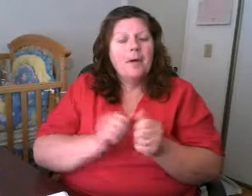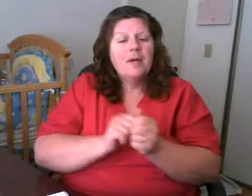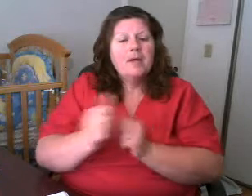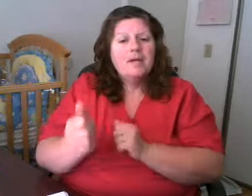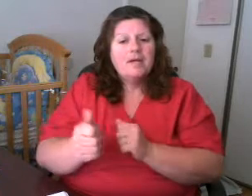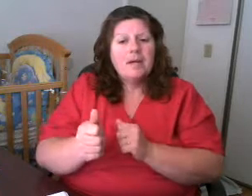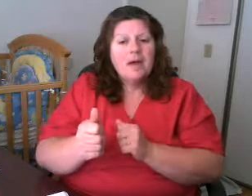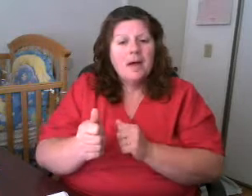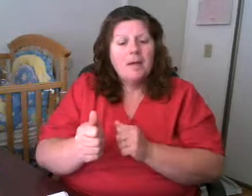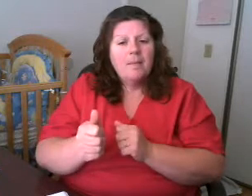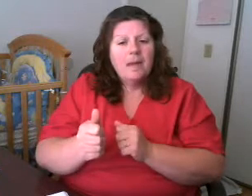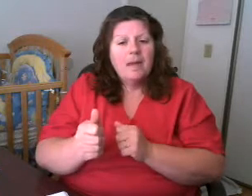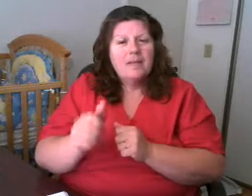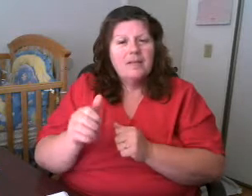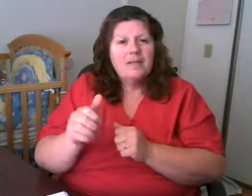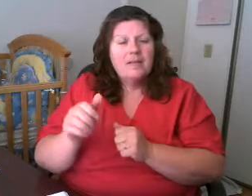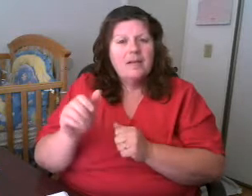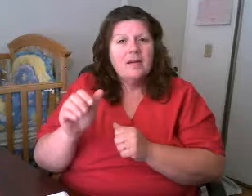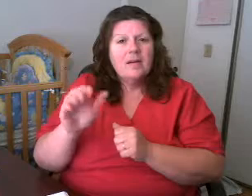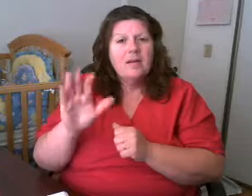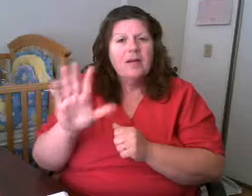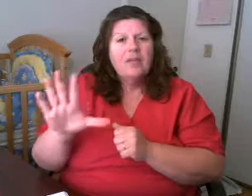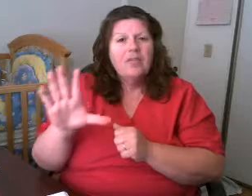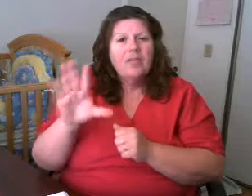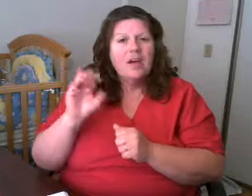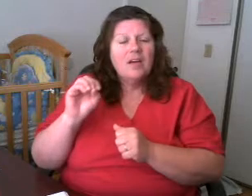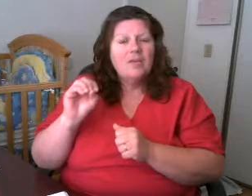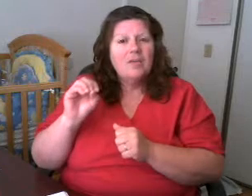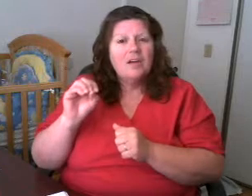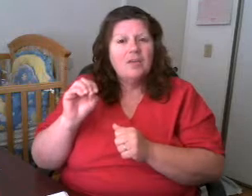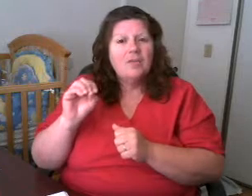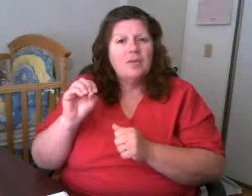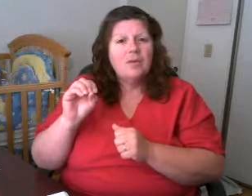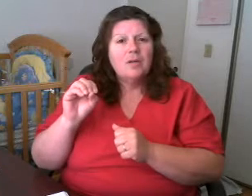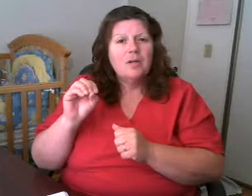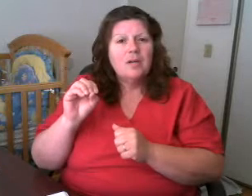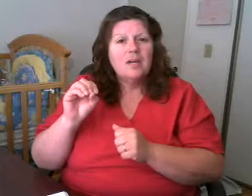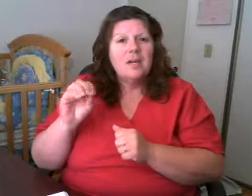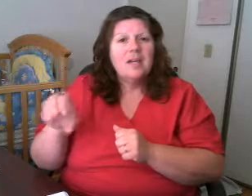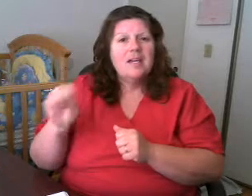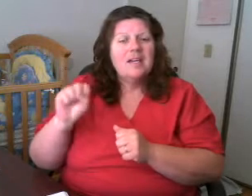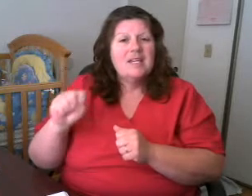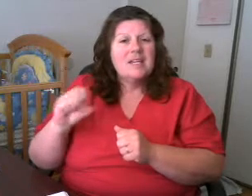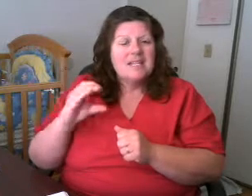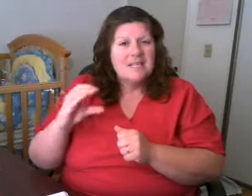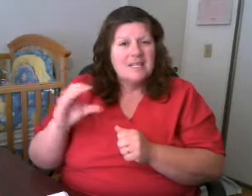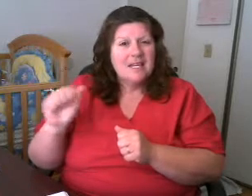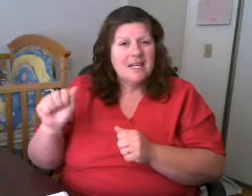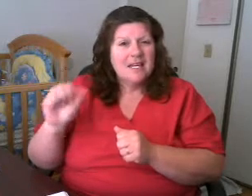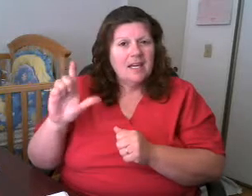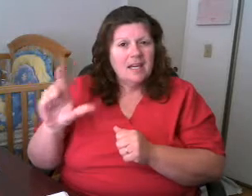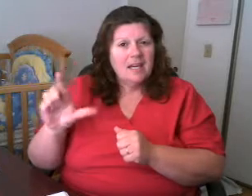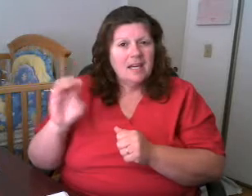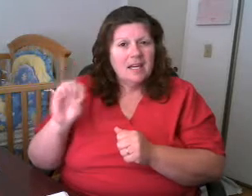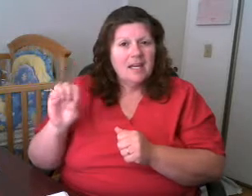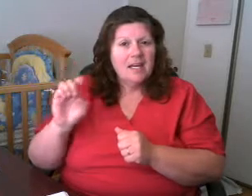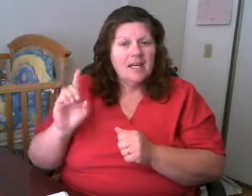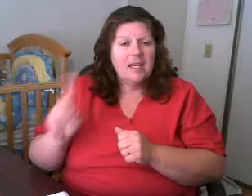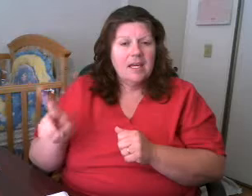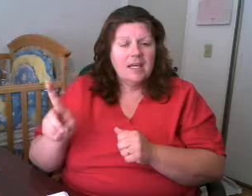in my information regarding that, you'll have to read and see if there's information that